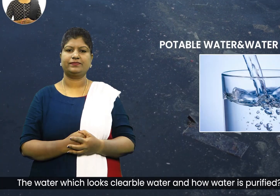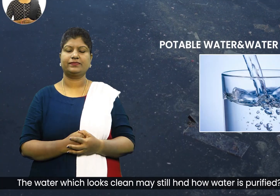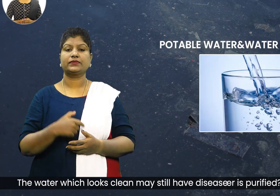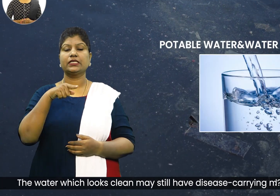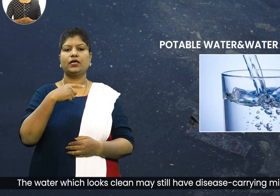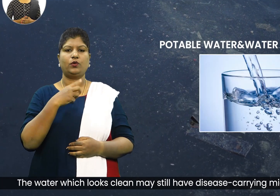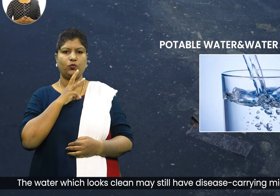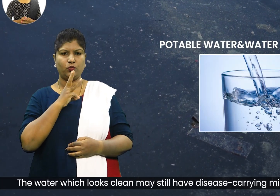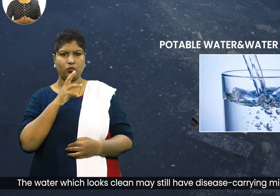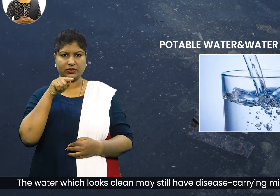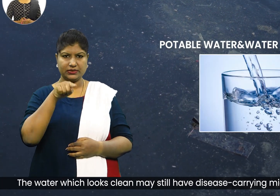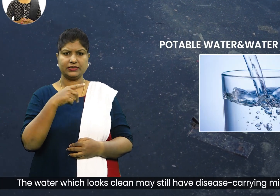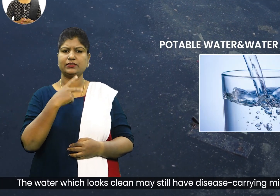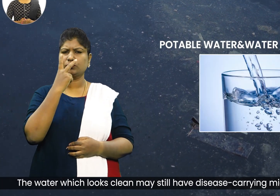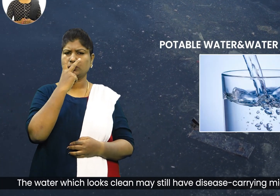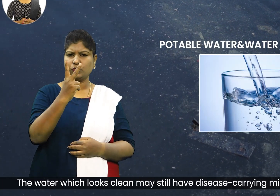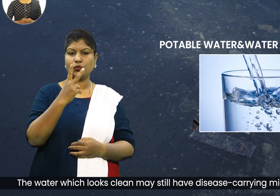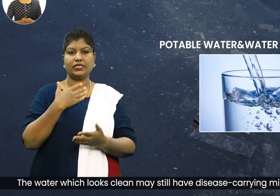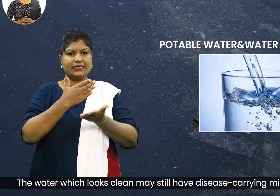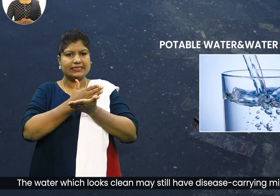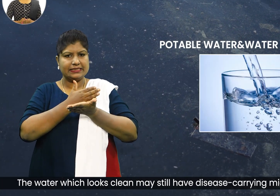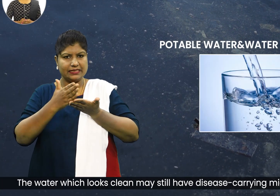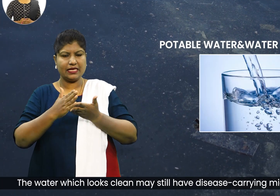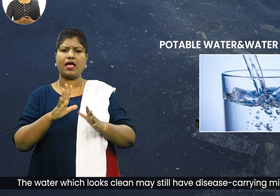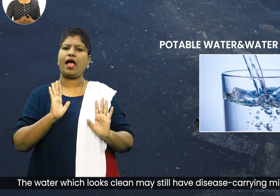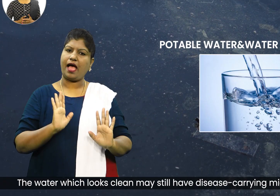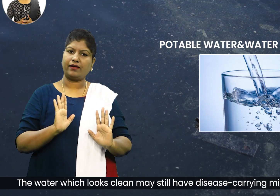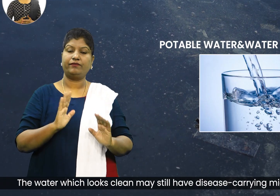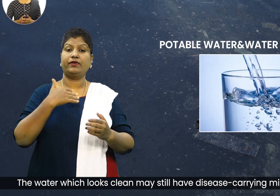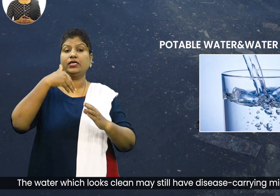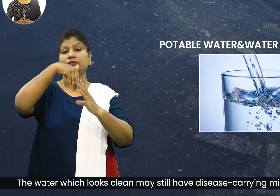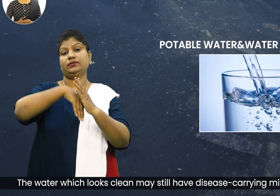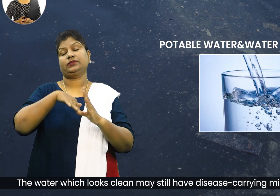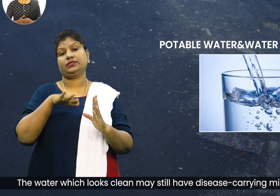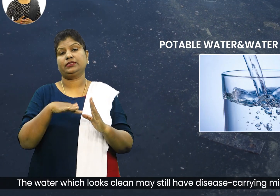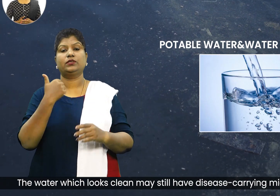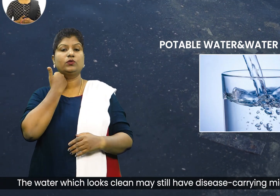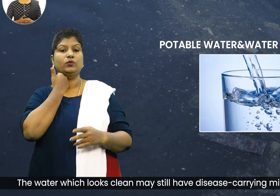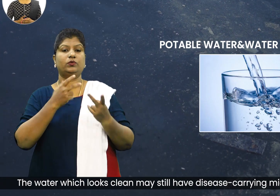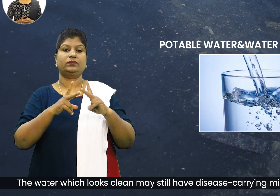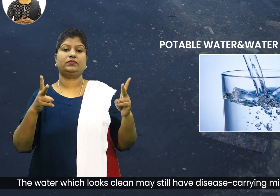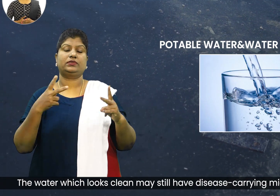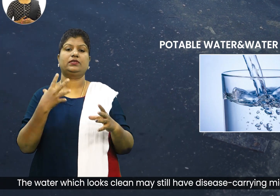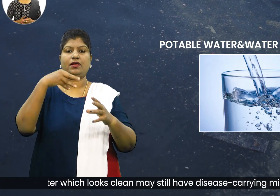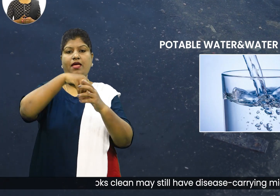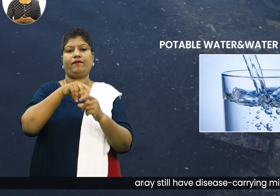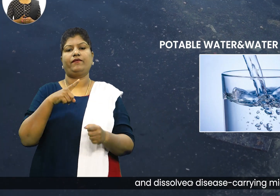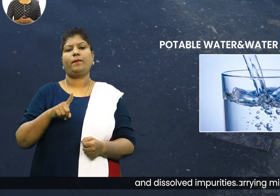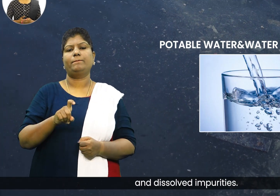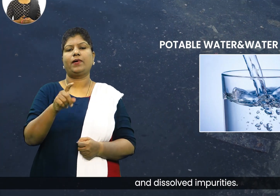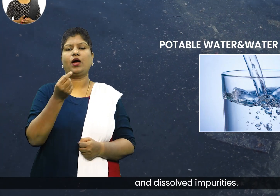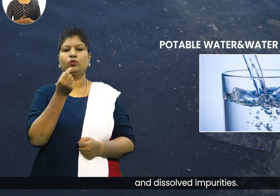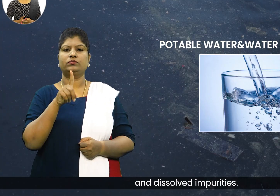The water which looks clean may still have disease-carrying microorganisms